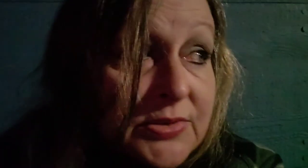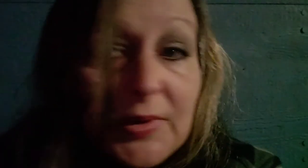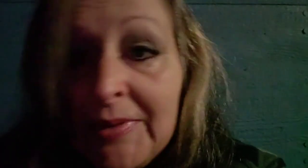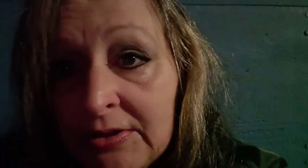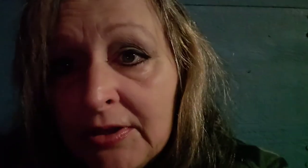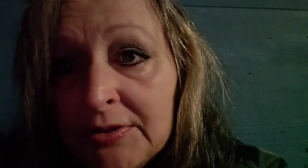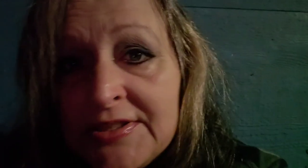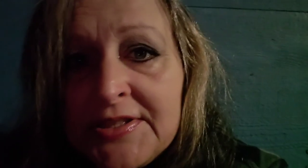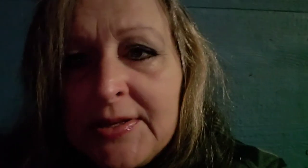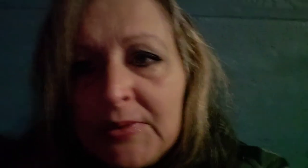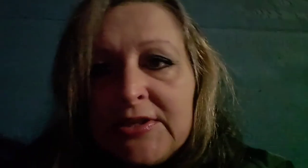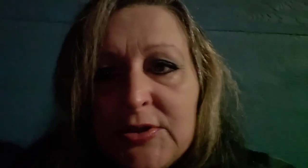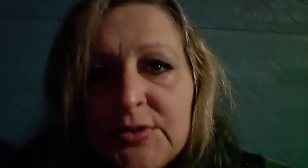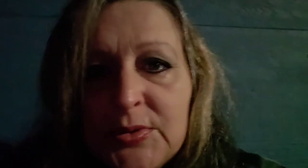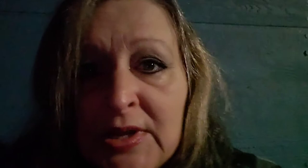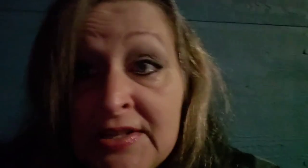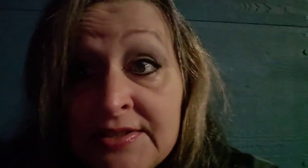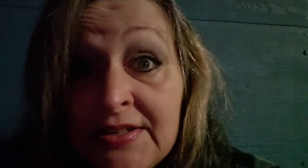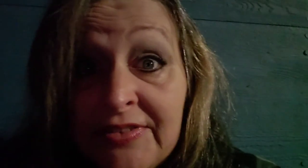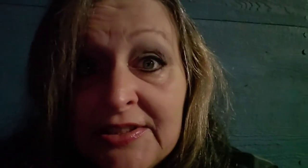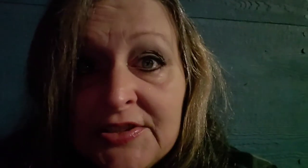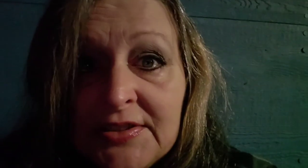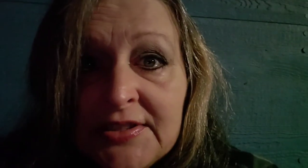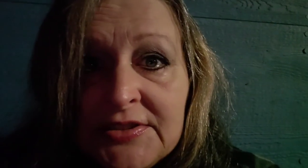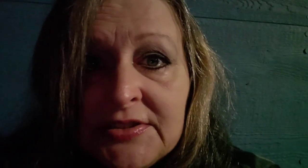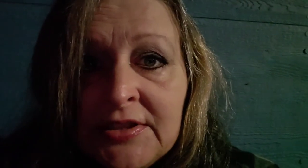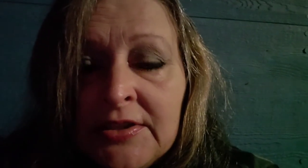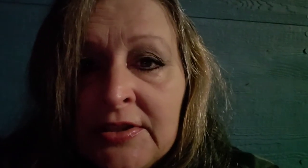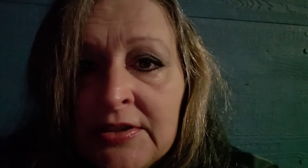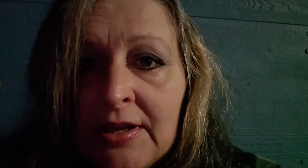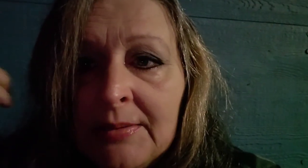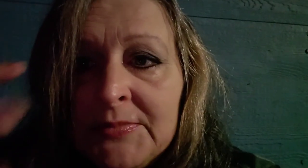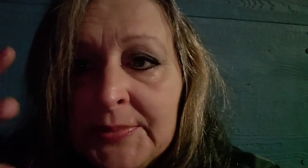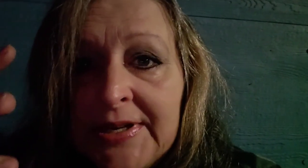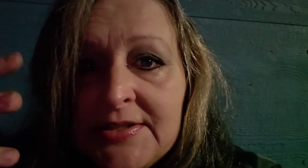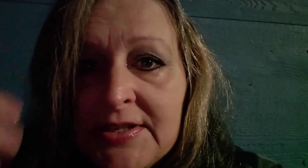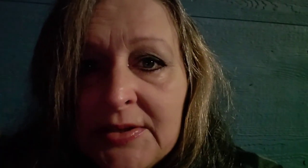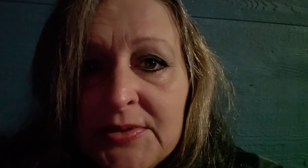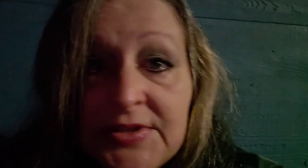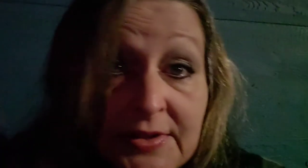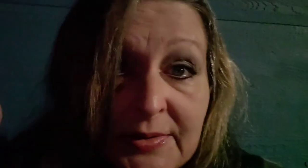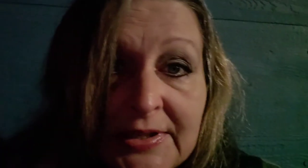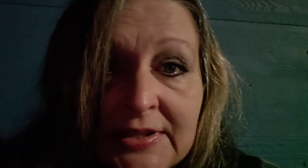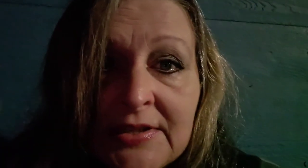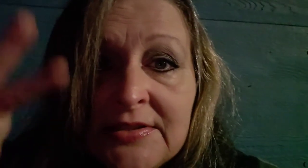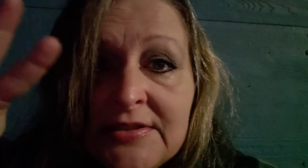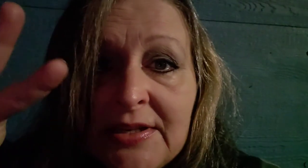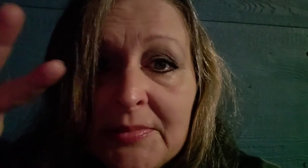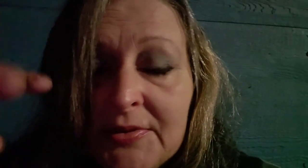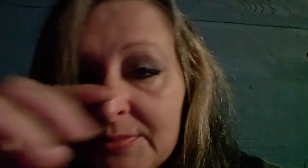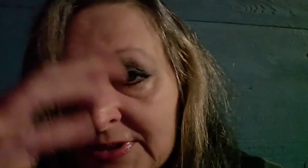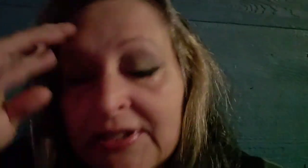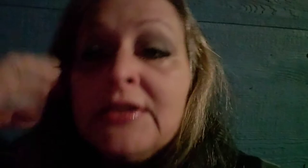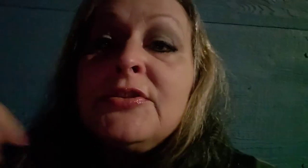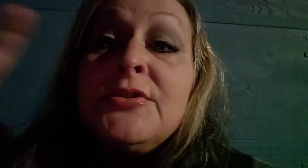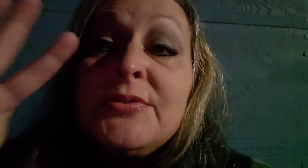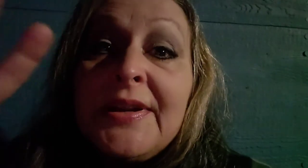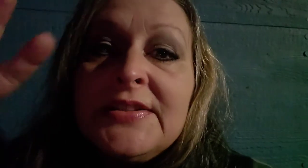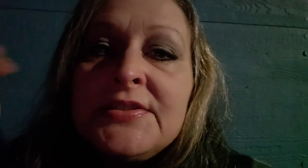Illinois, which is where my daughter is, and they went into self-isolation 3 days ago, so they're in day number